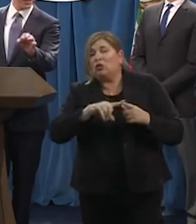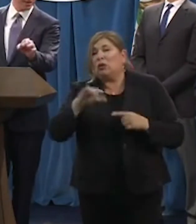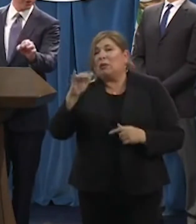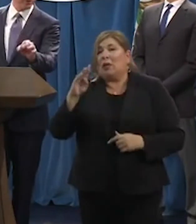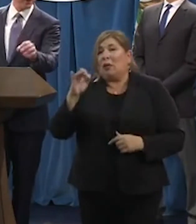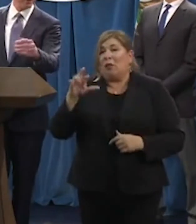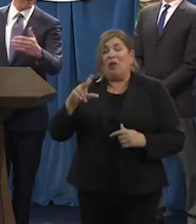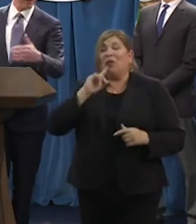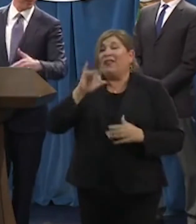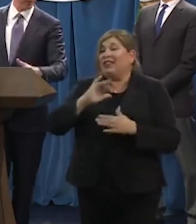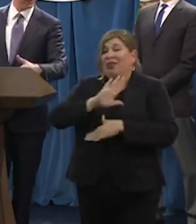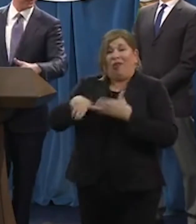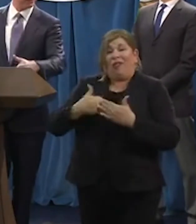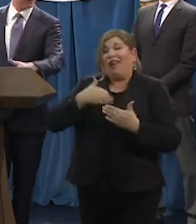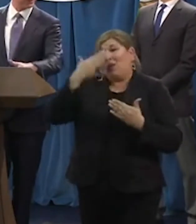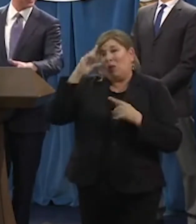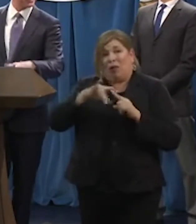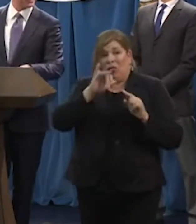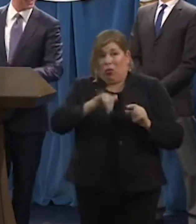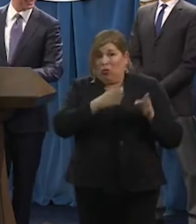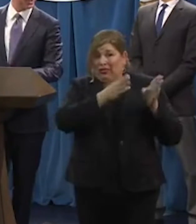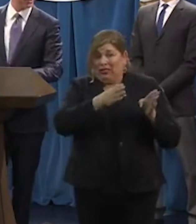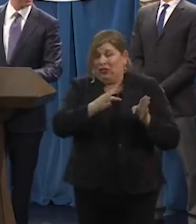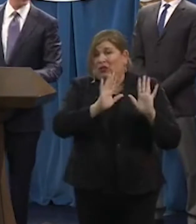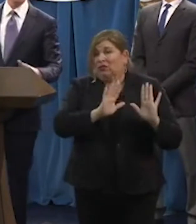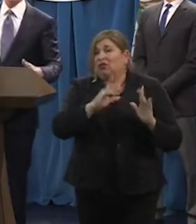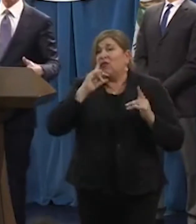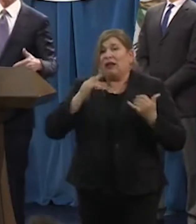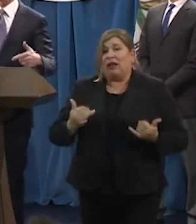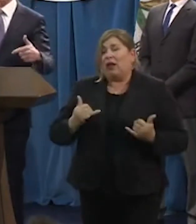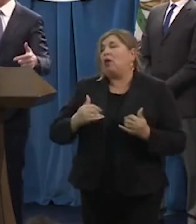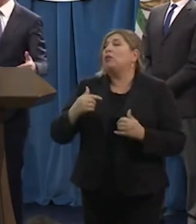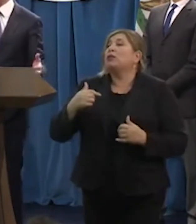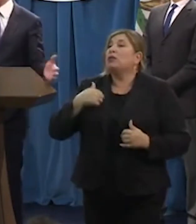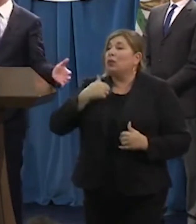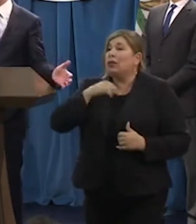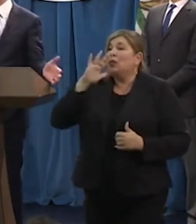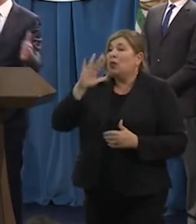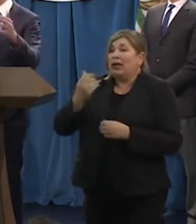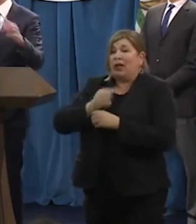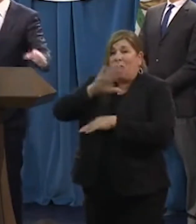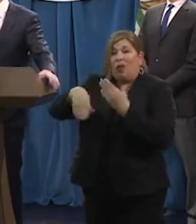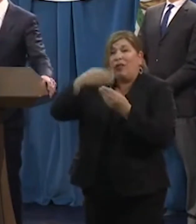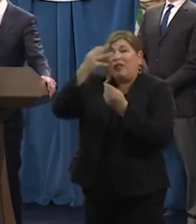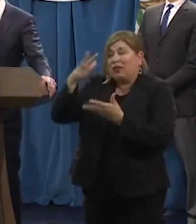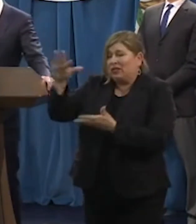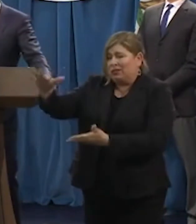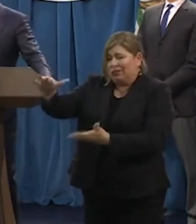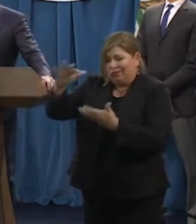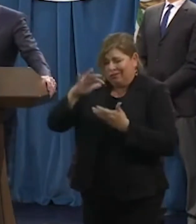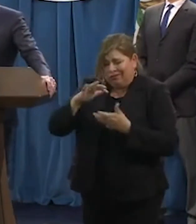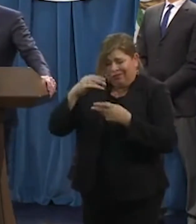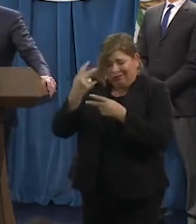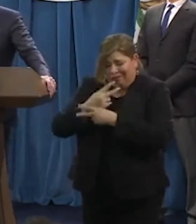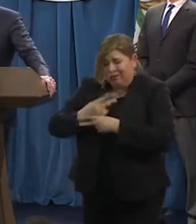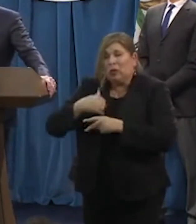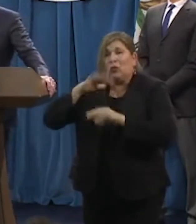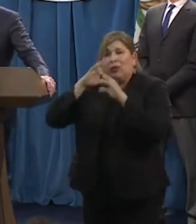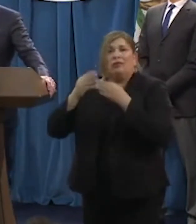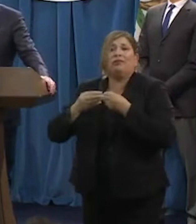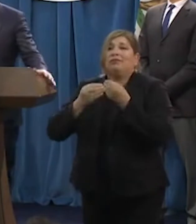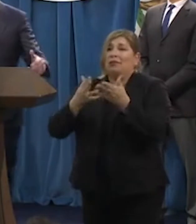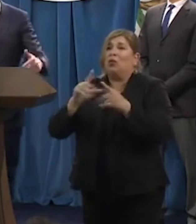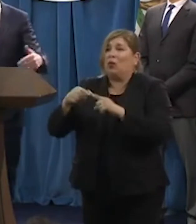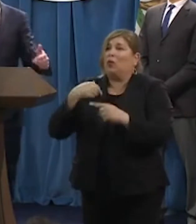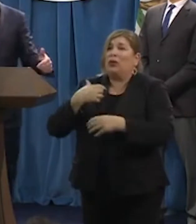all I know about those individuals at this stage. We will be collecting that data and providing it as soon as we are in receipt